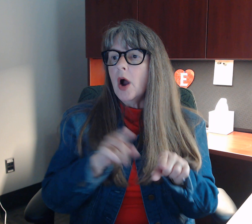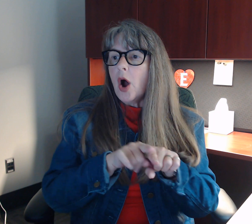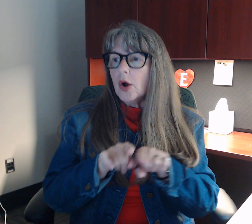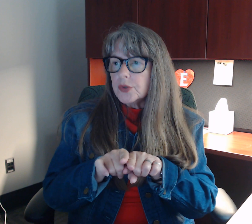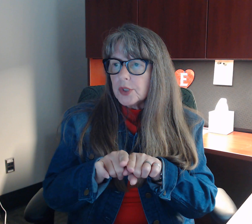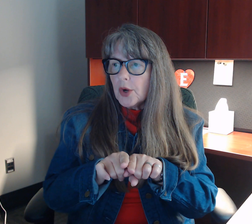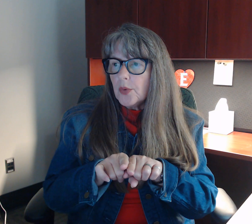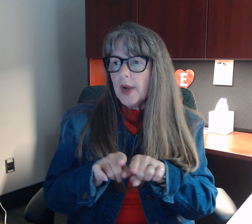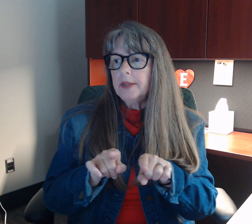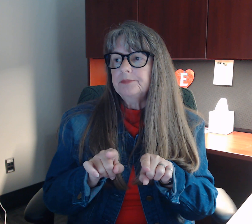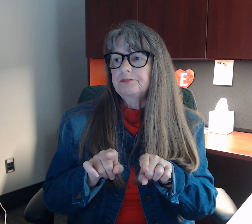Also,